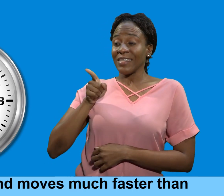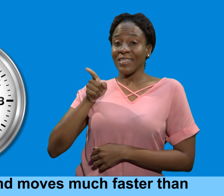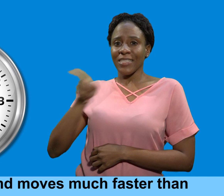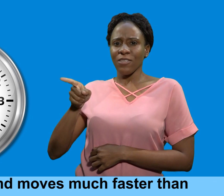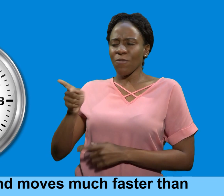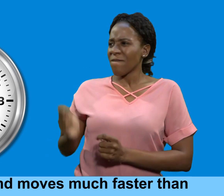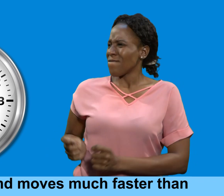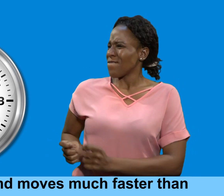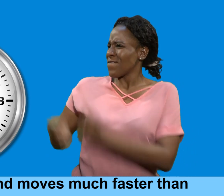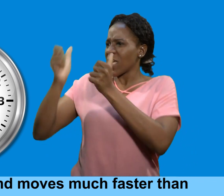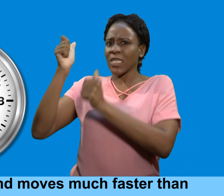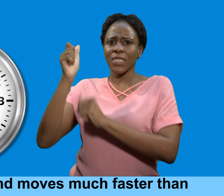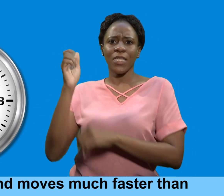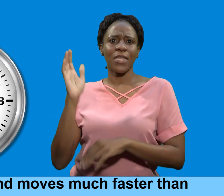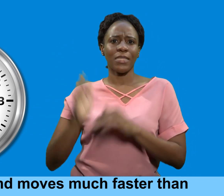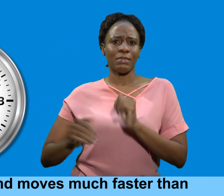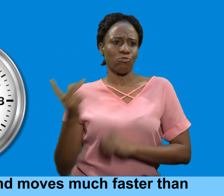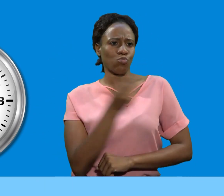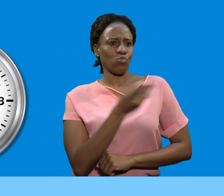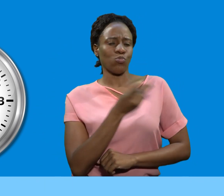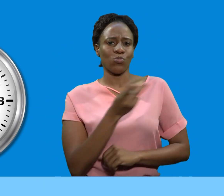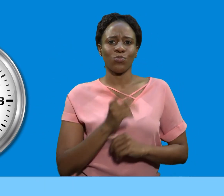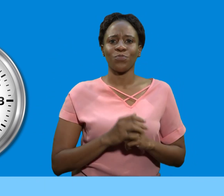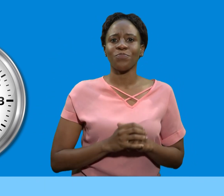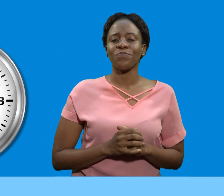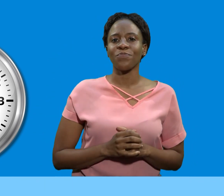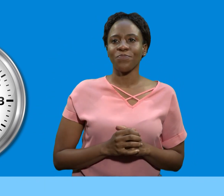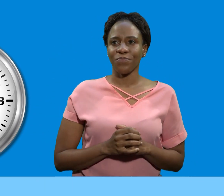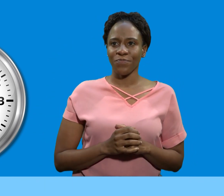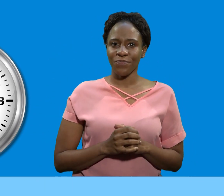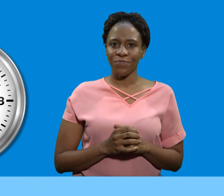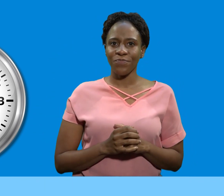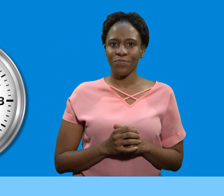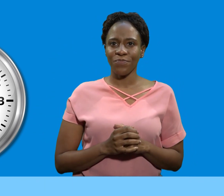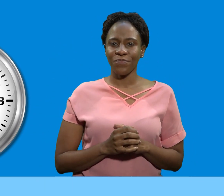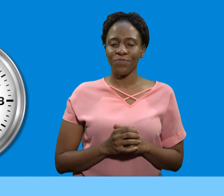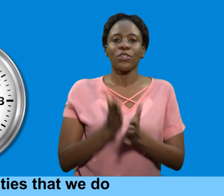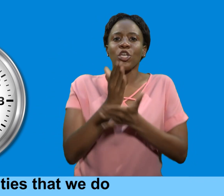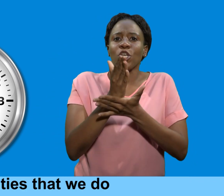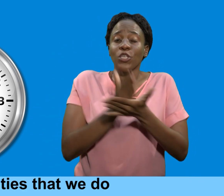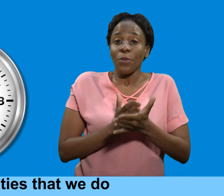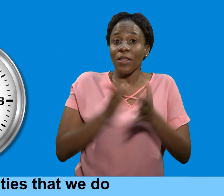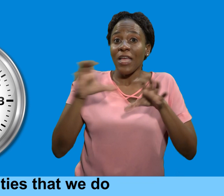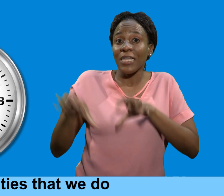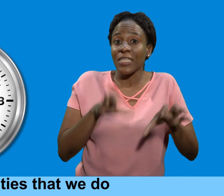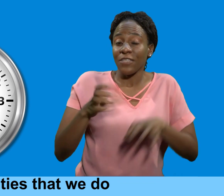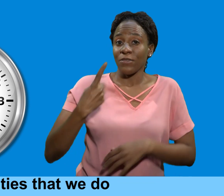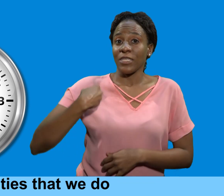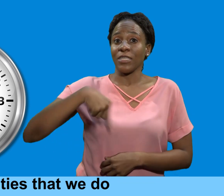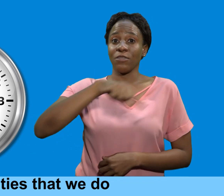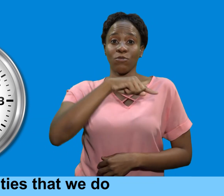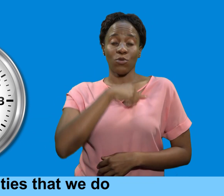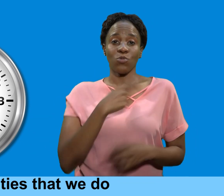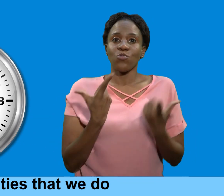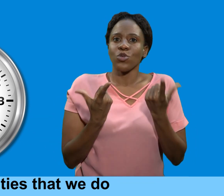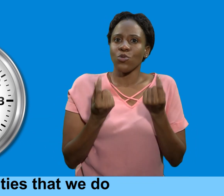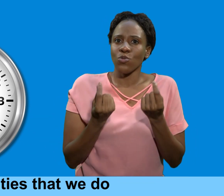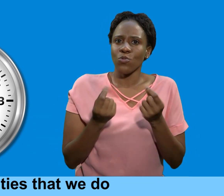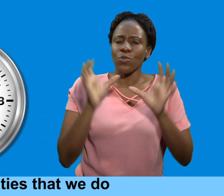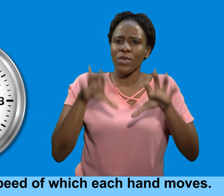second hand moves much faster than the other two. So some activities that we do